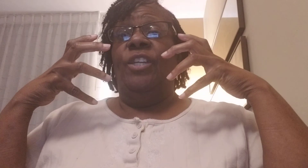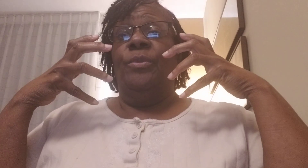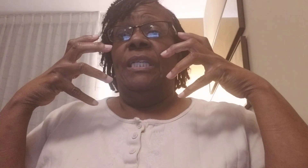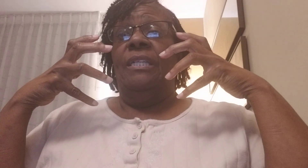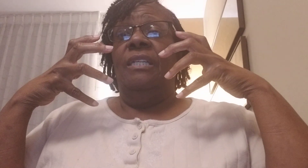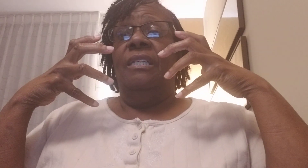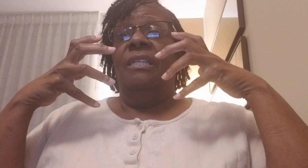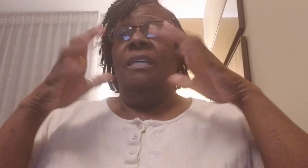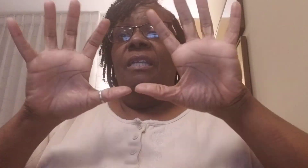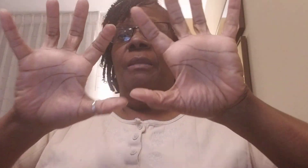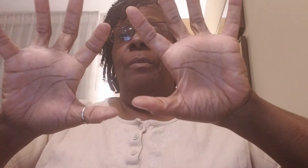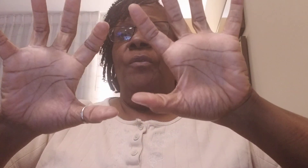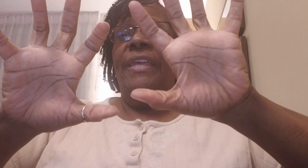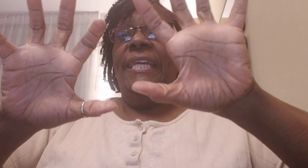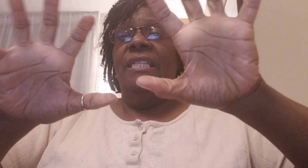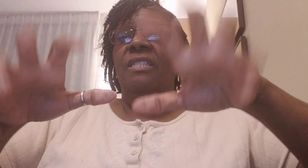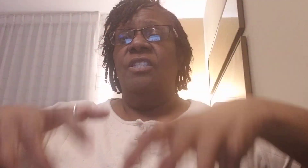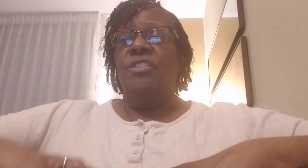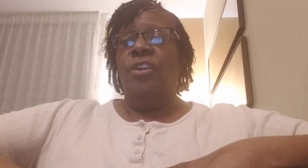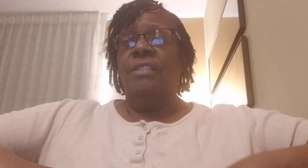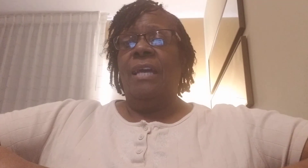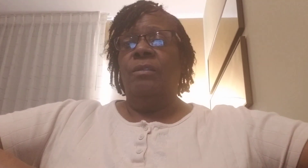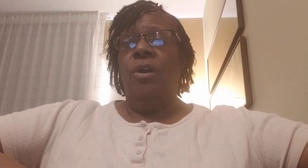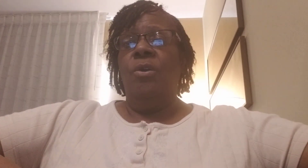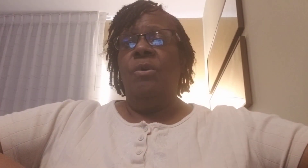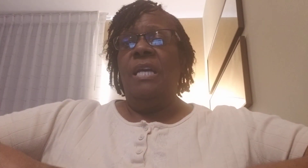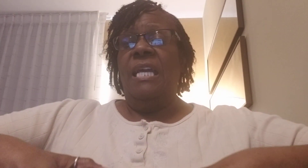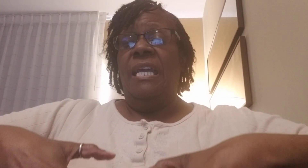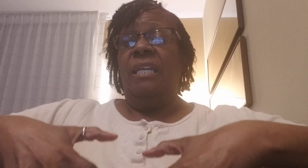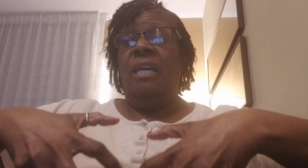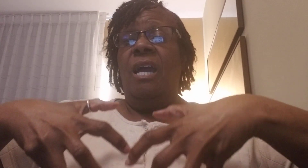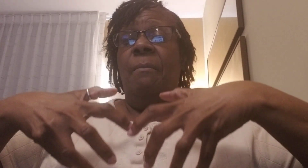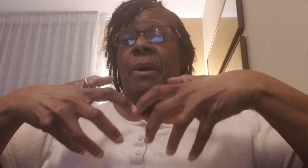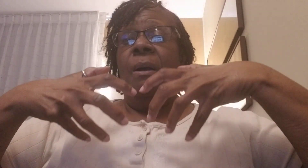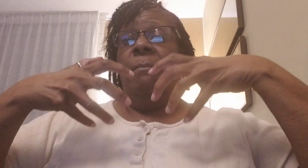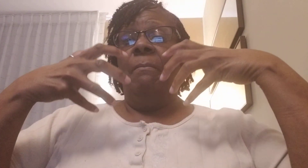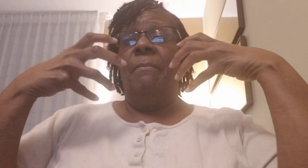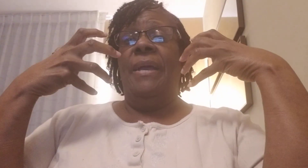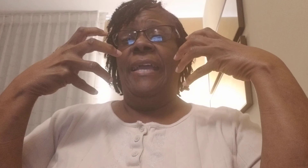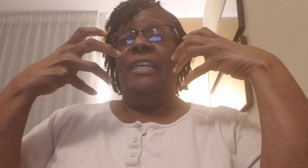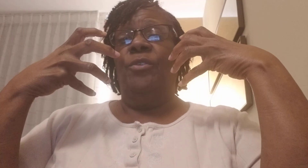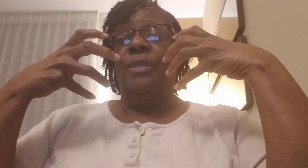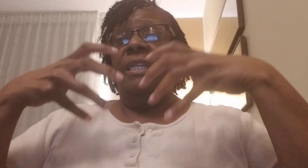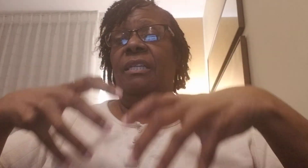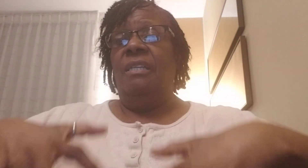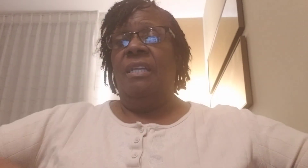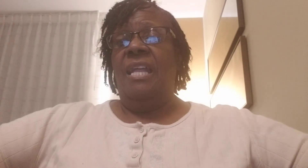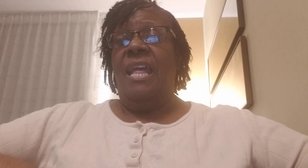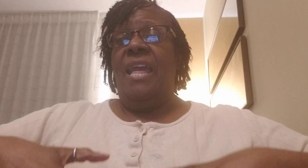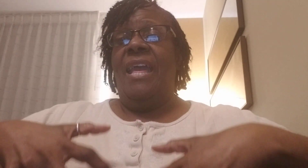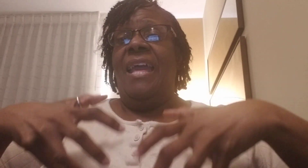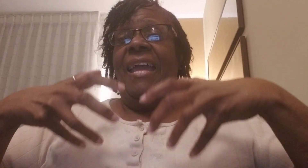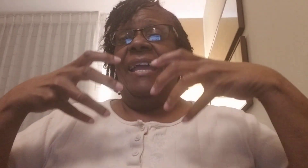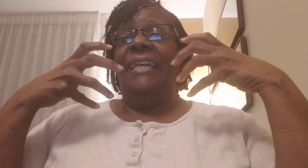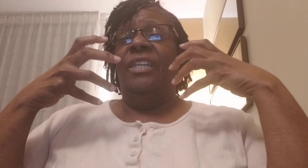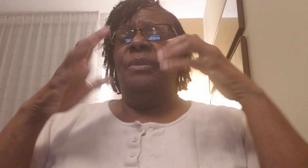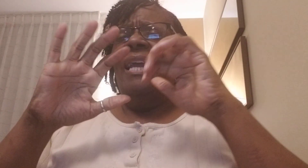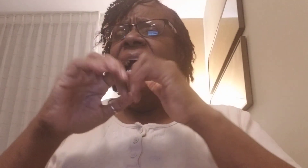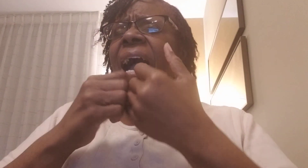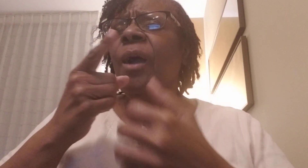Angry. Both hands start down low and come up. Angry, angry. How are